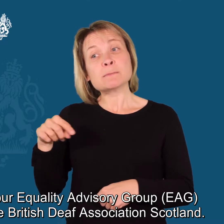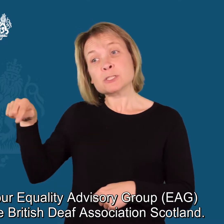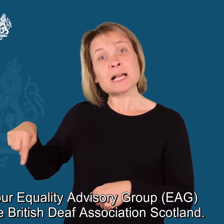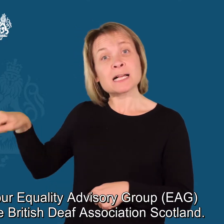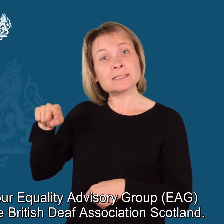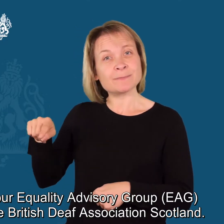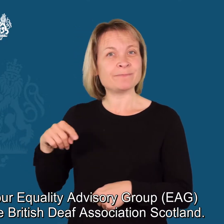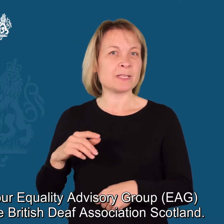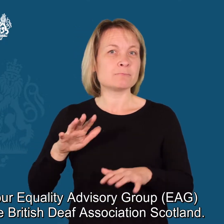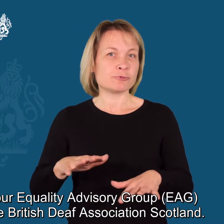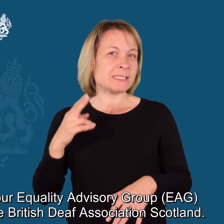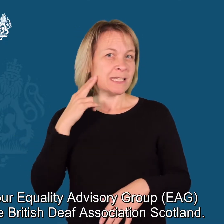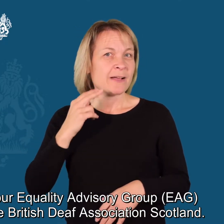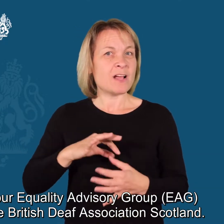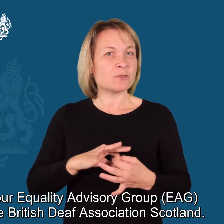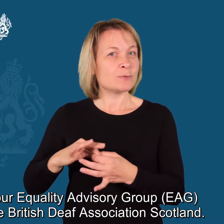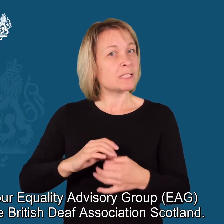Deaf Association Scotland.